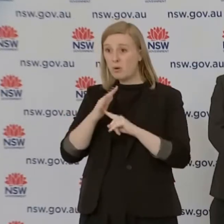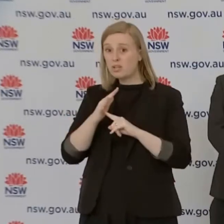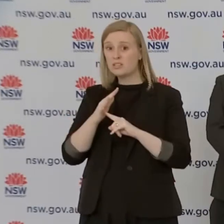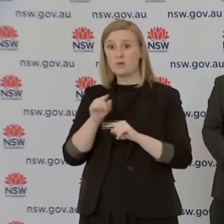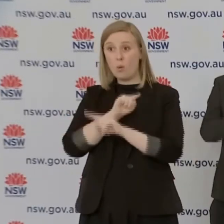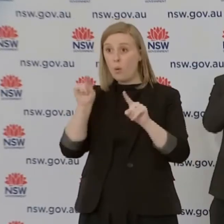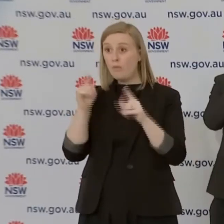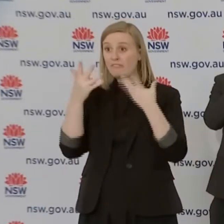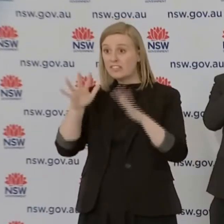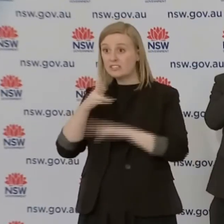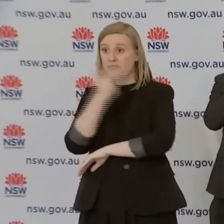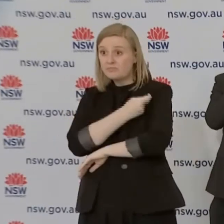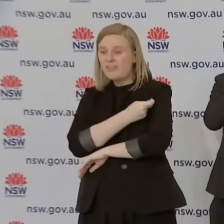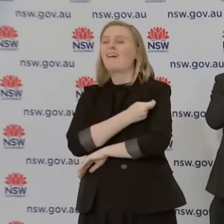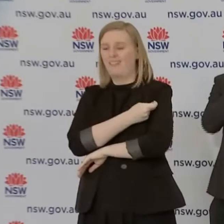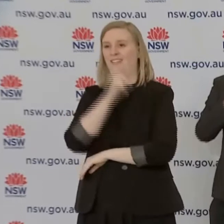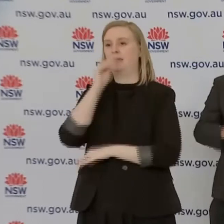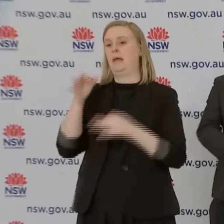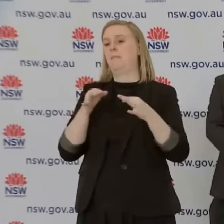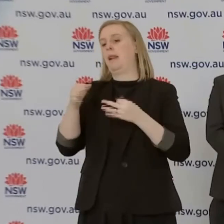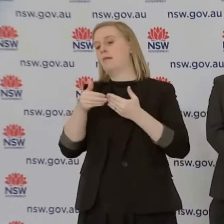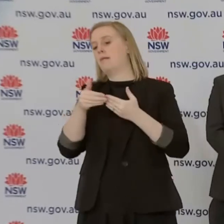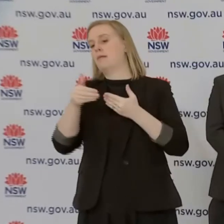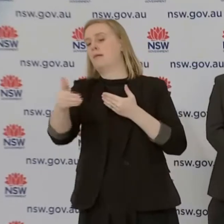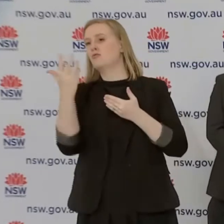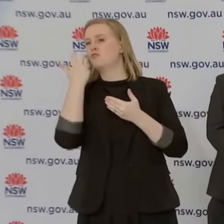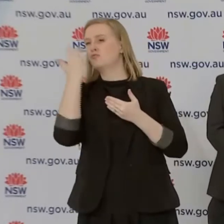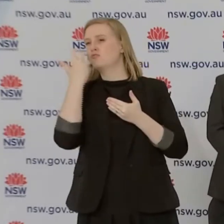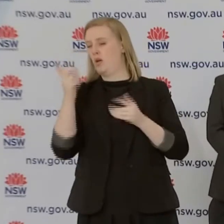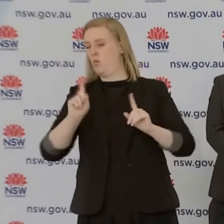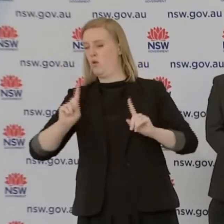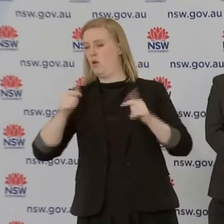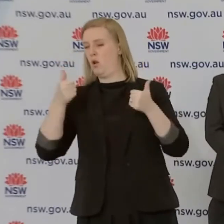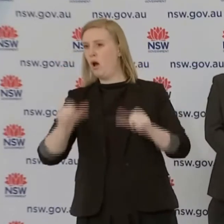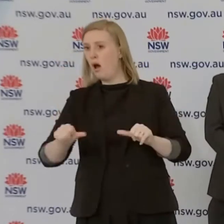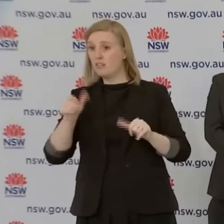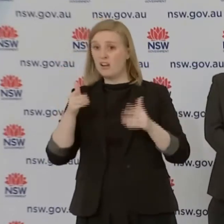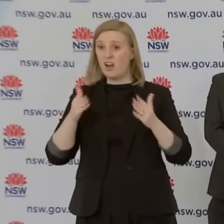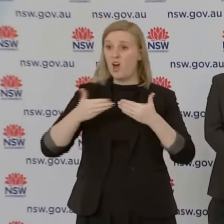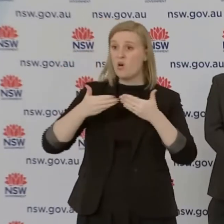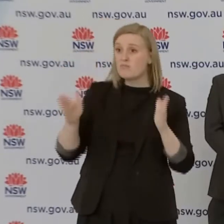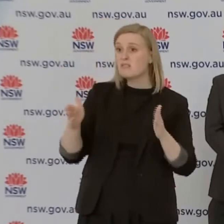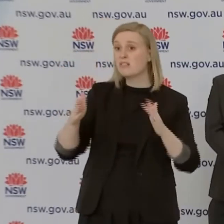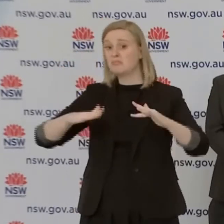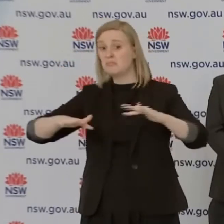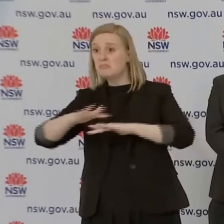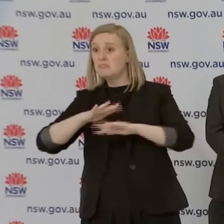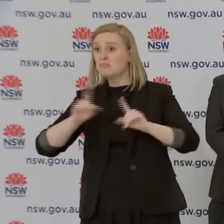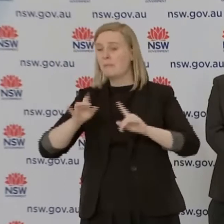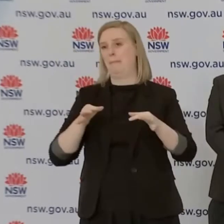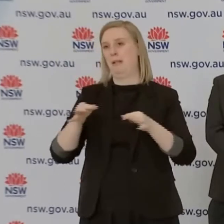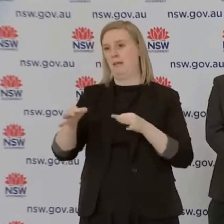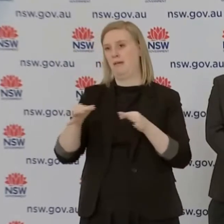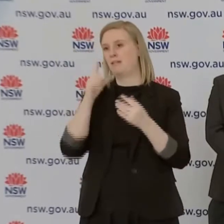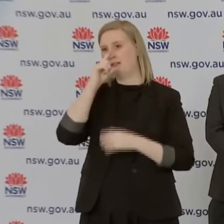August 28. And it's really, really important for people to come forward and get vaccinated. As we've seen, people who are vaccinated are staying out of hospital,